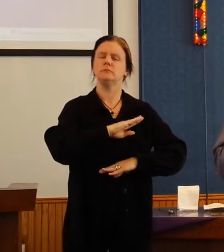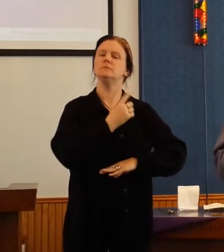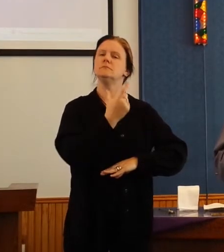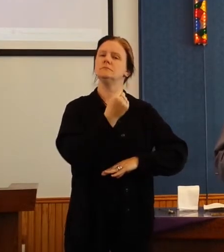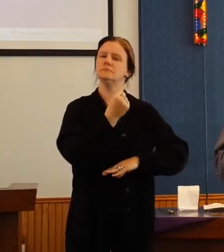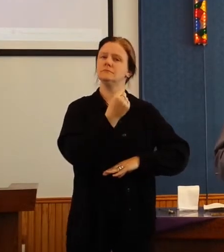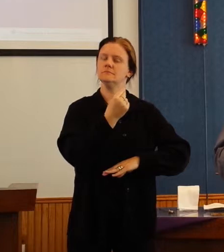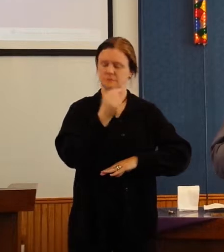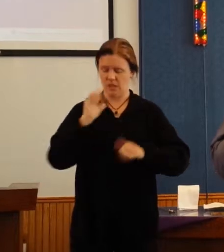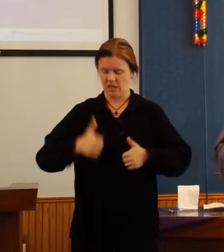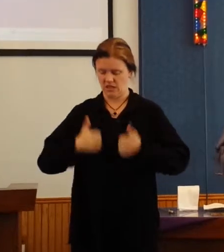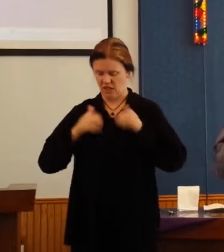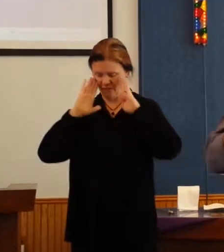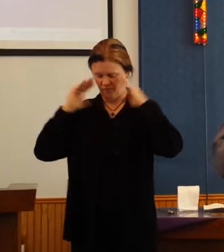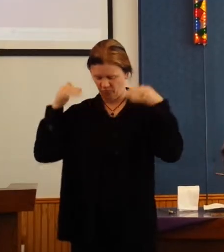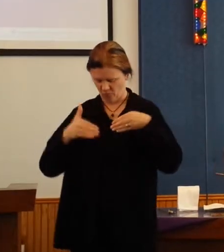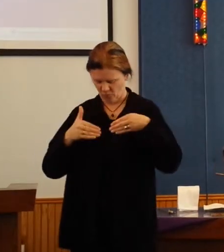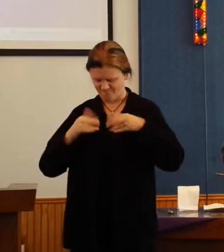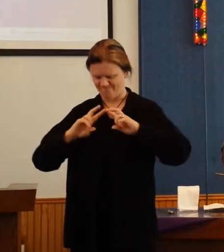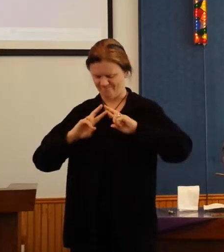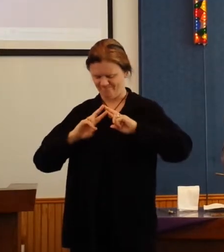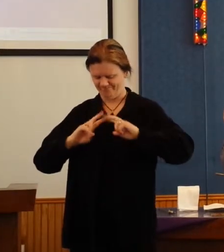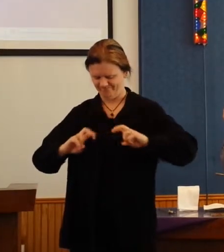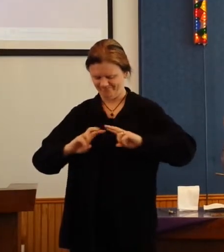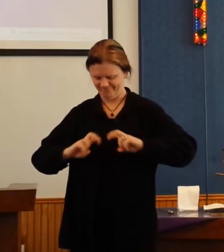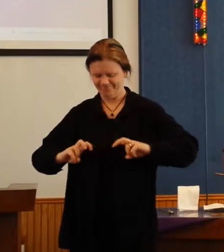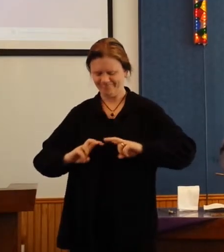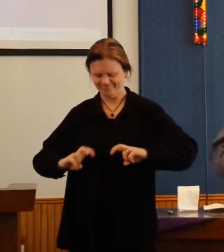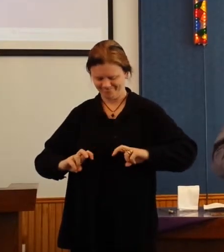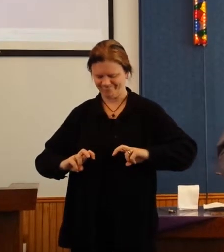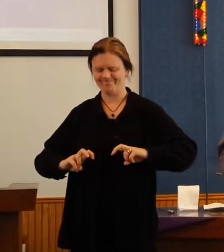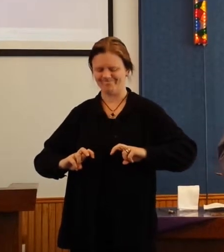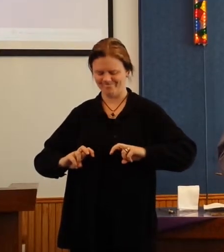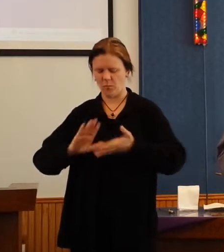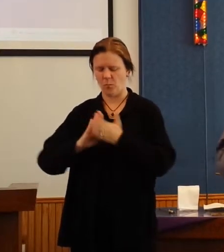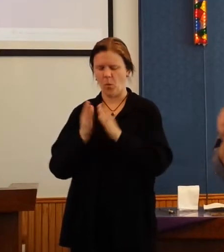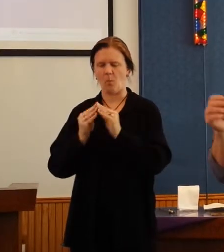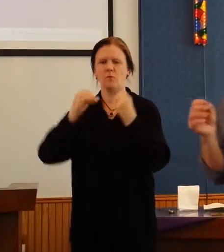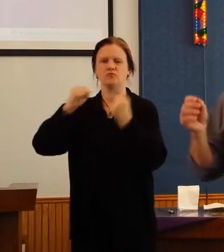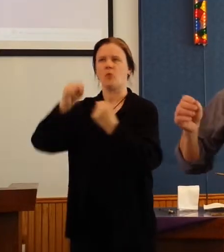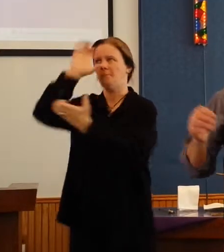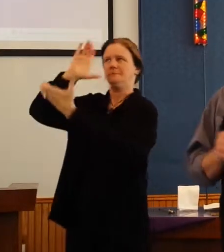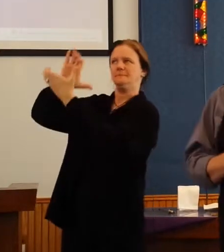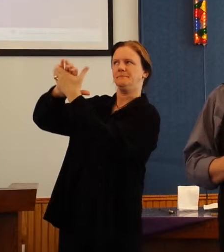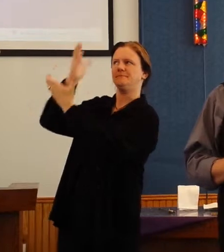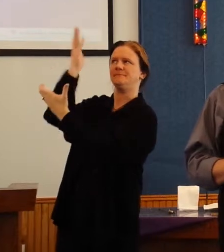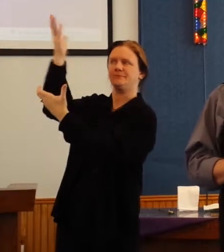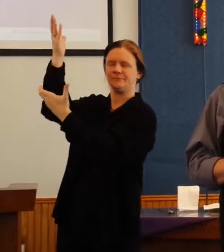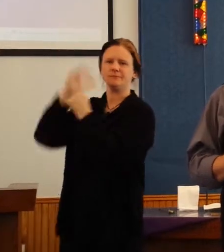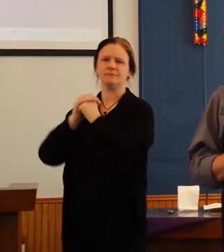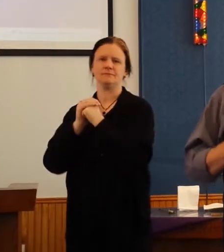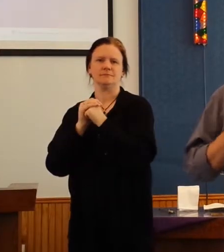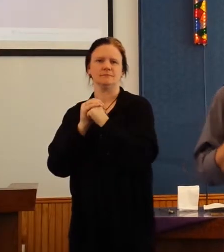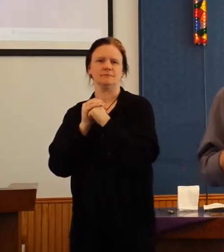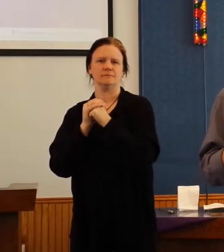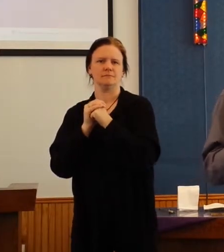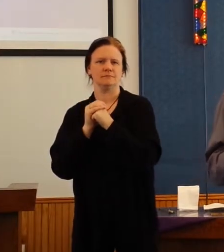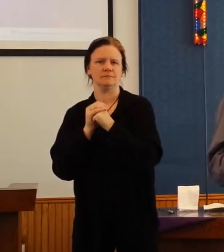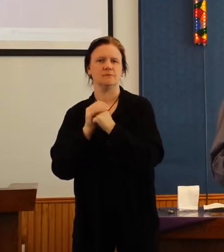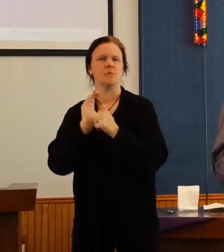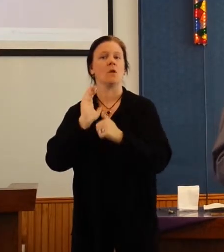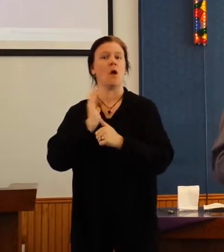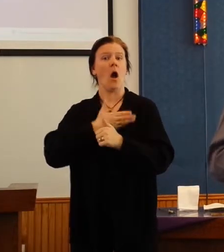our life and define ourselves as followers of Christ and redefine our lives as being in